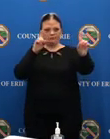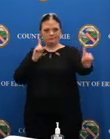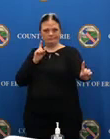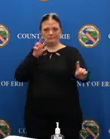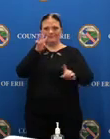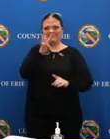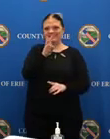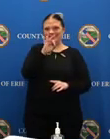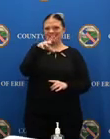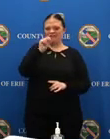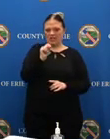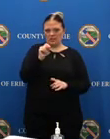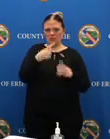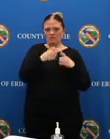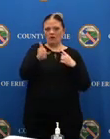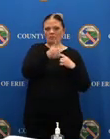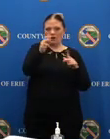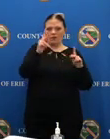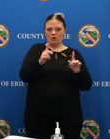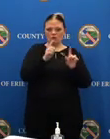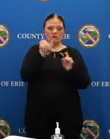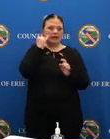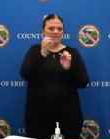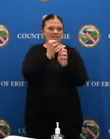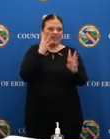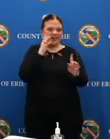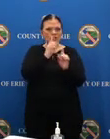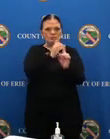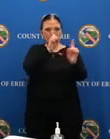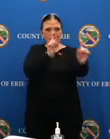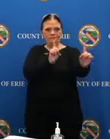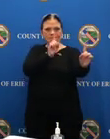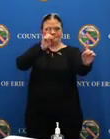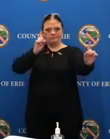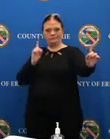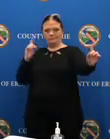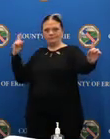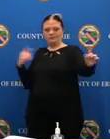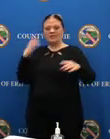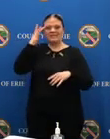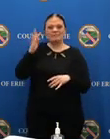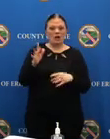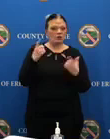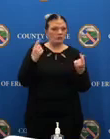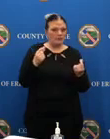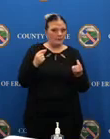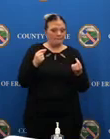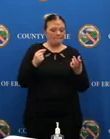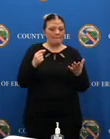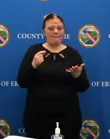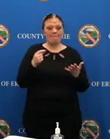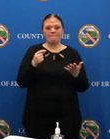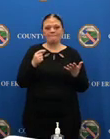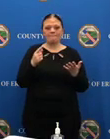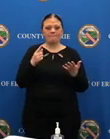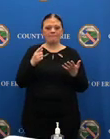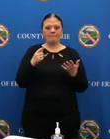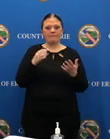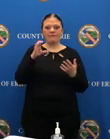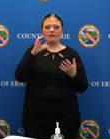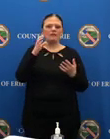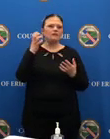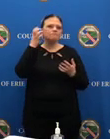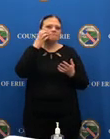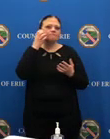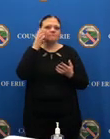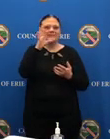feet away from each other when they're in line to collect their food. I mean, a smart thing to do would be to give their cell phone number and